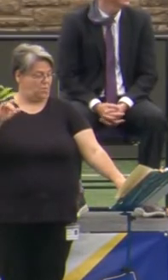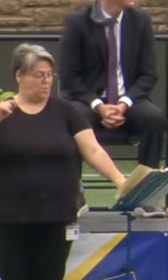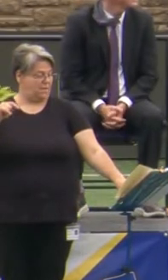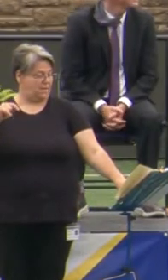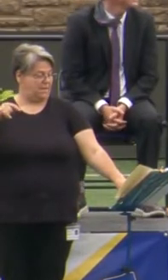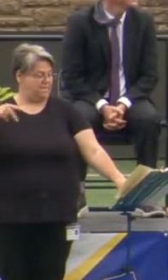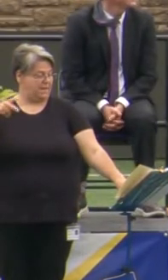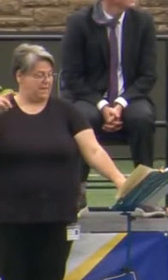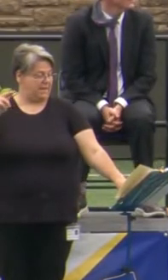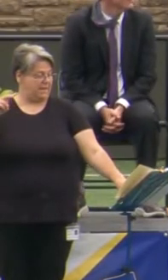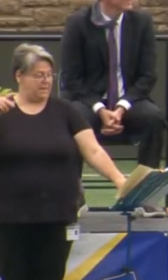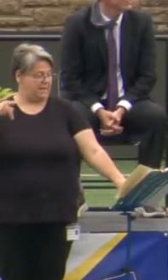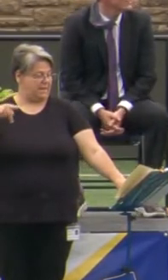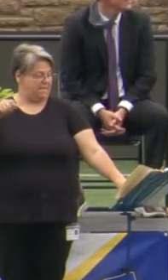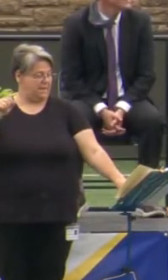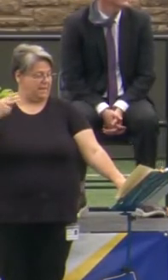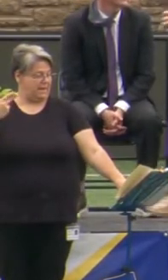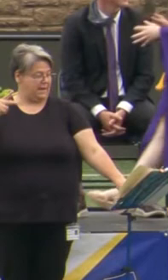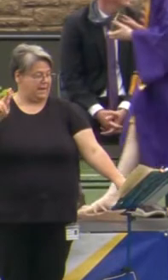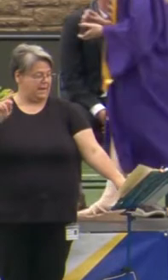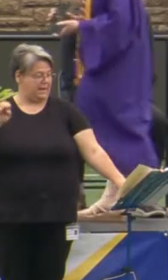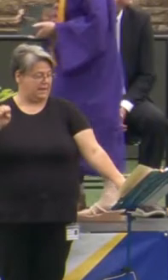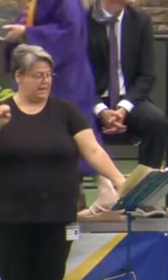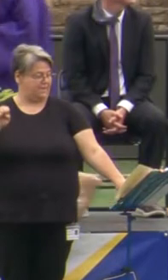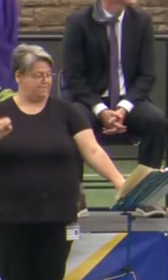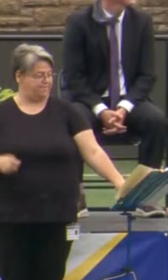Claudia Olivas.